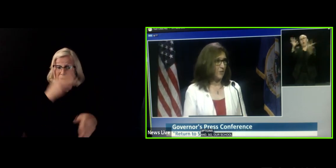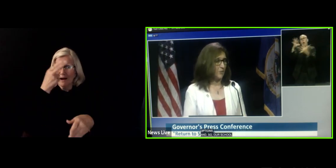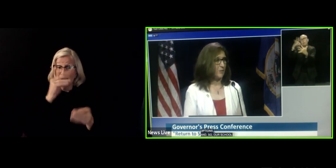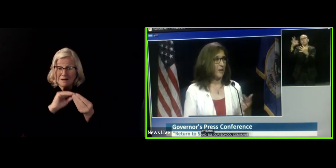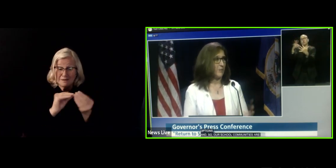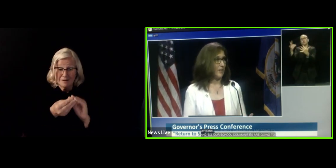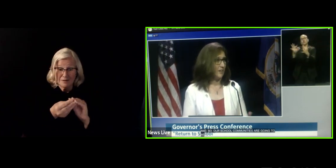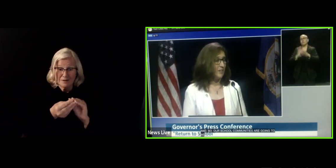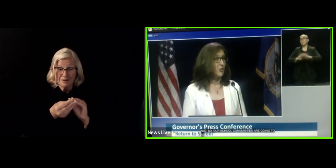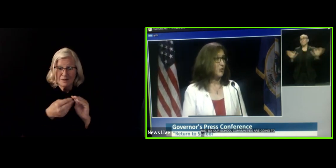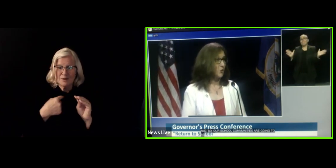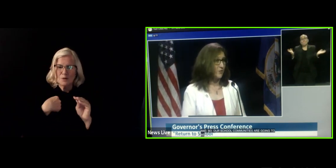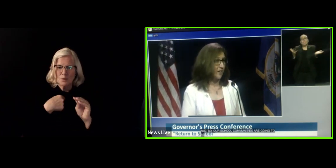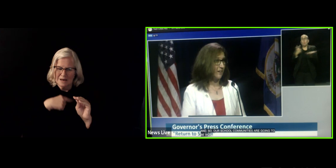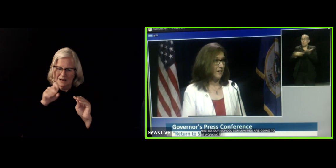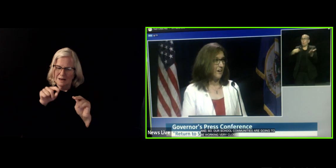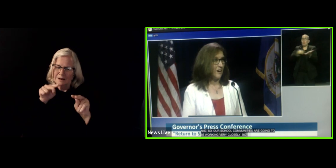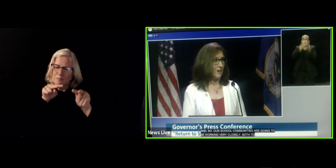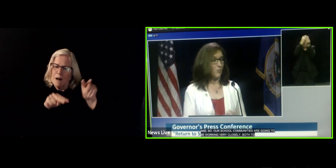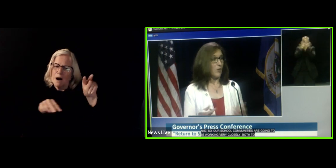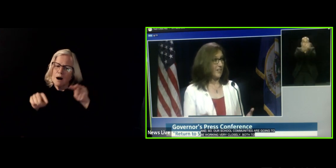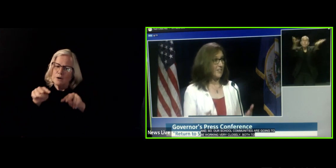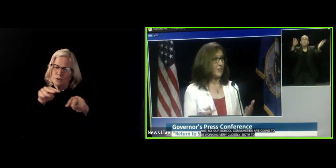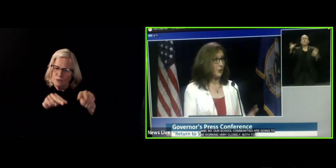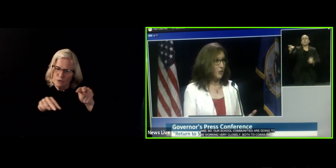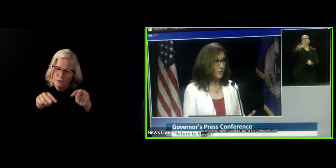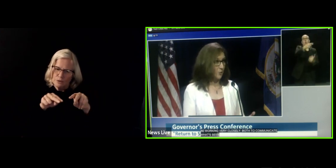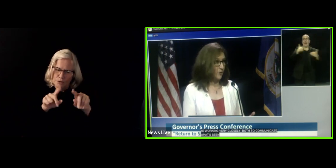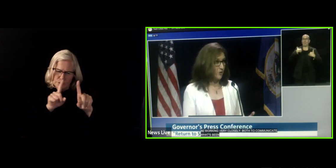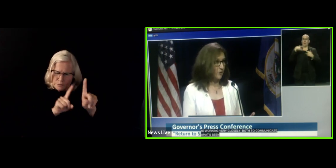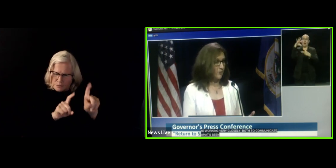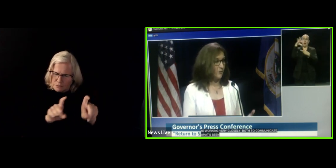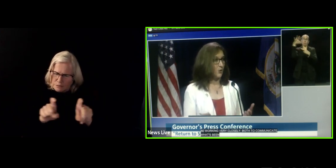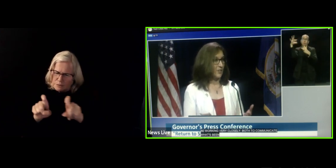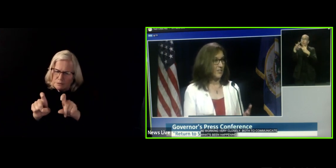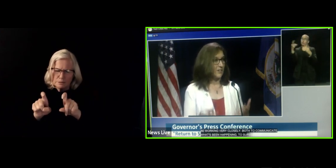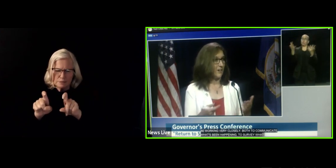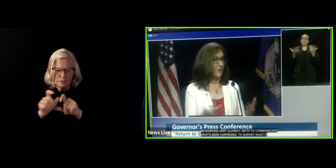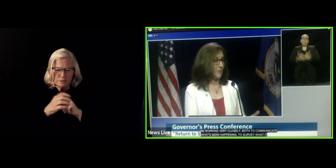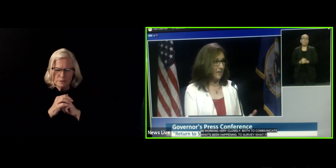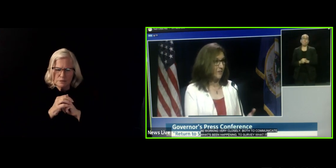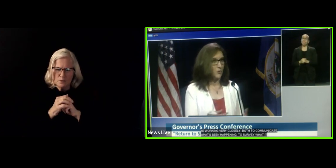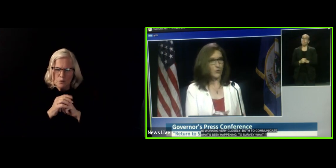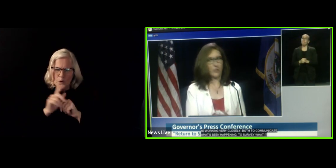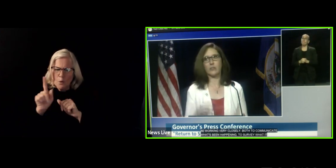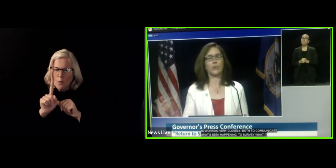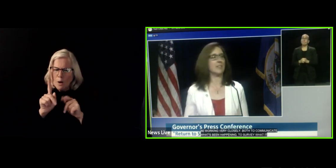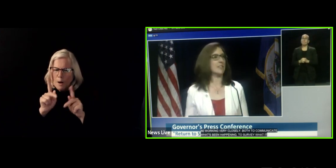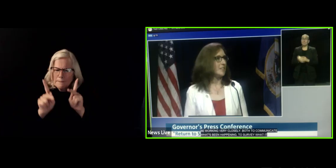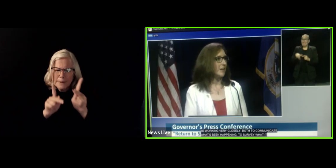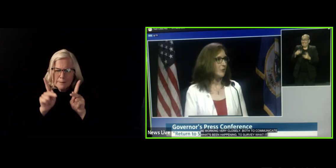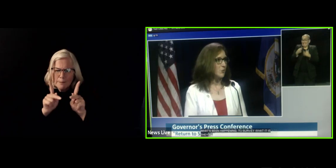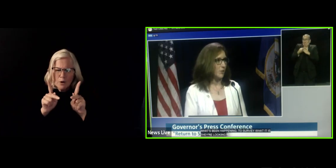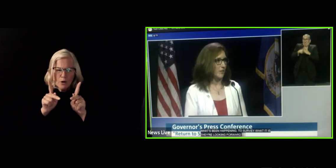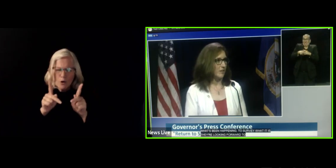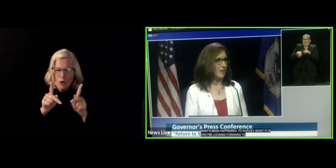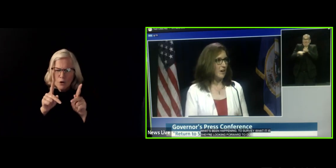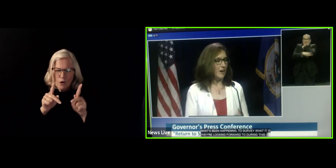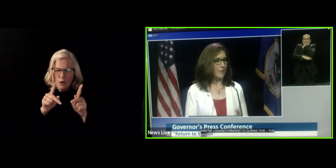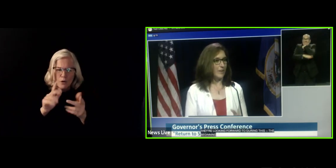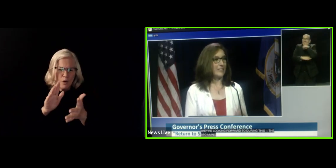communicate what's been happening, to survey what it is they're looking forward to during this the beginning of the school year as well as the entire school